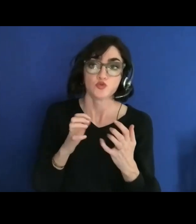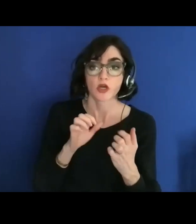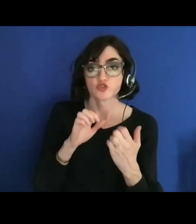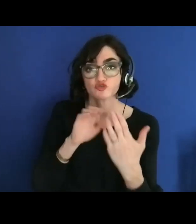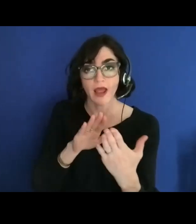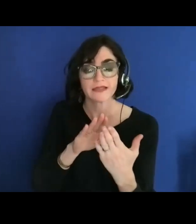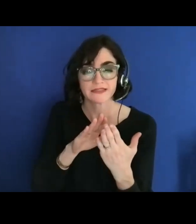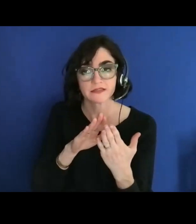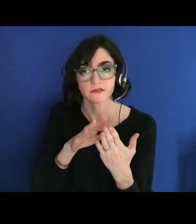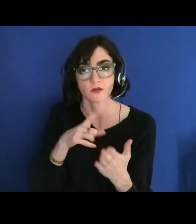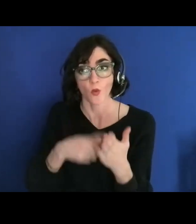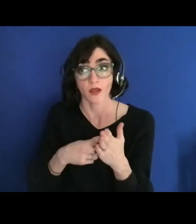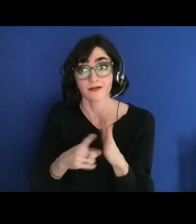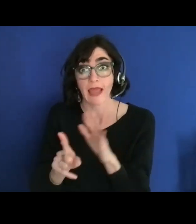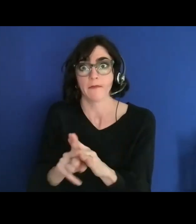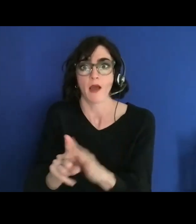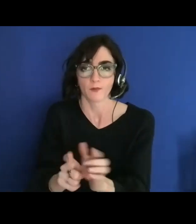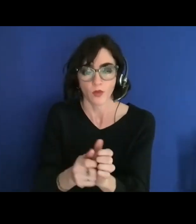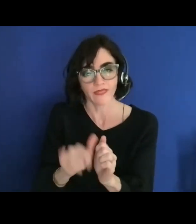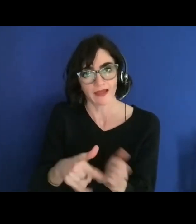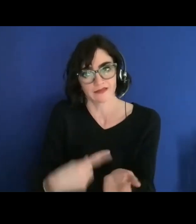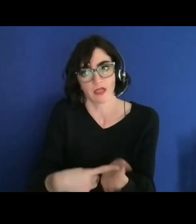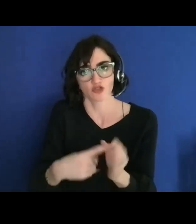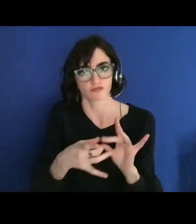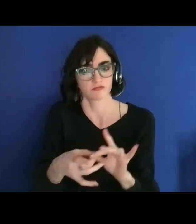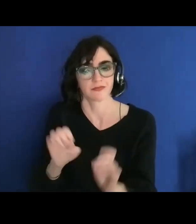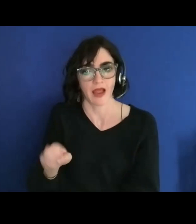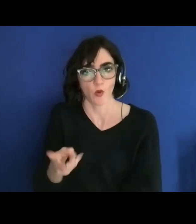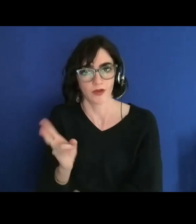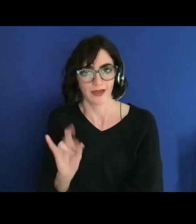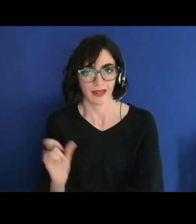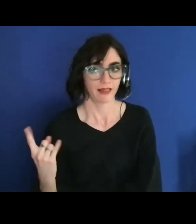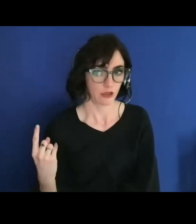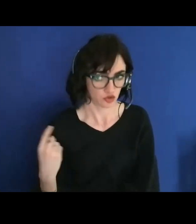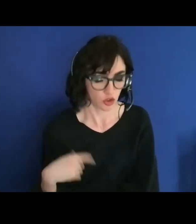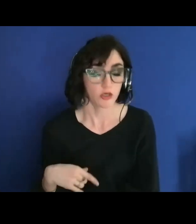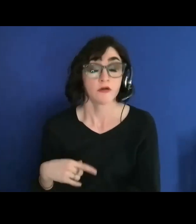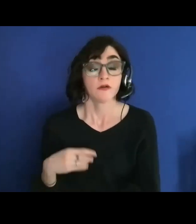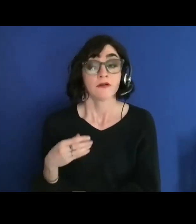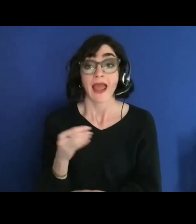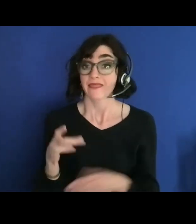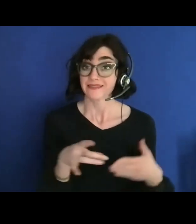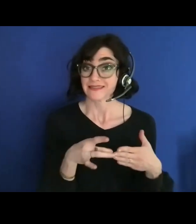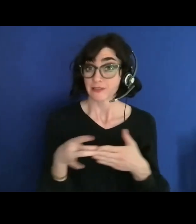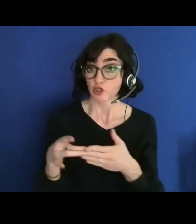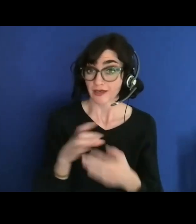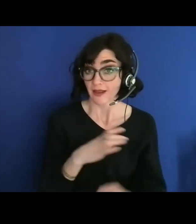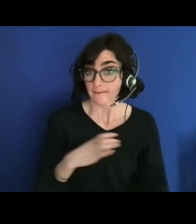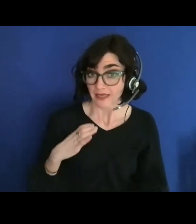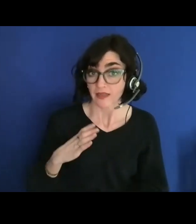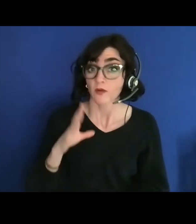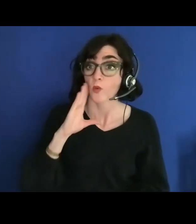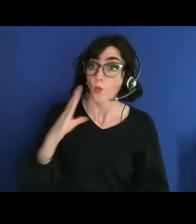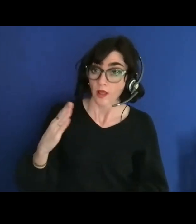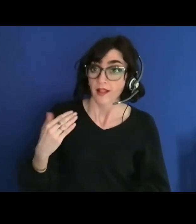what came up when we talked about equity last year. The steering committee will have some deliberations on what they hear from you.